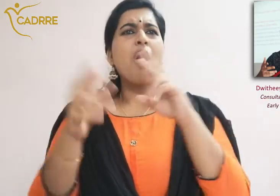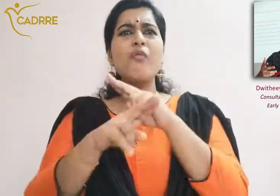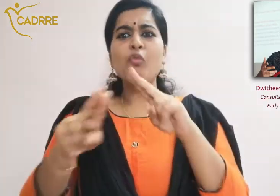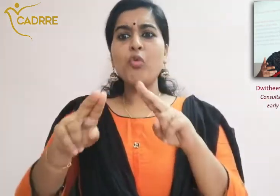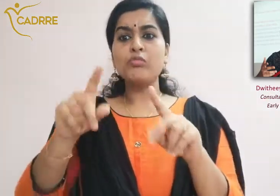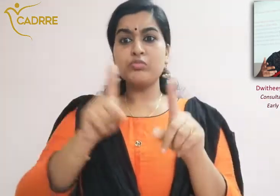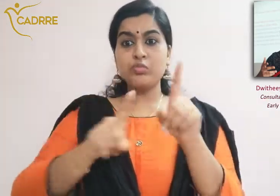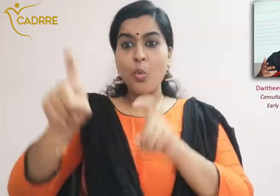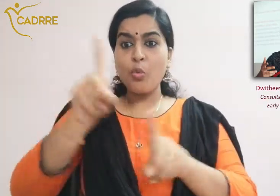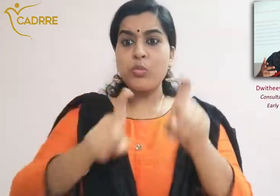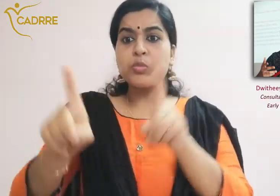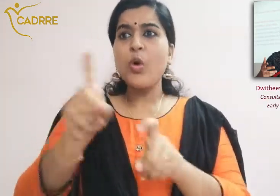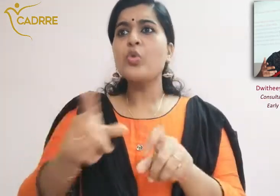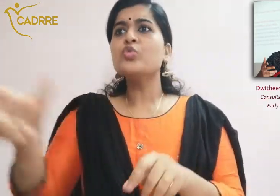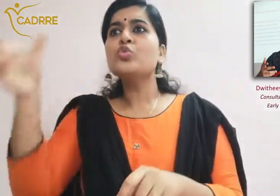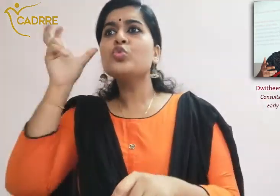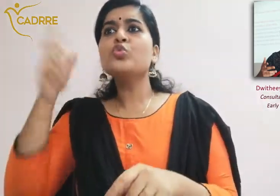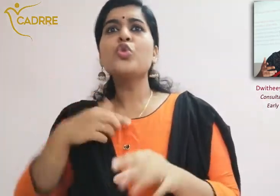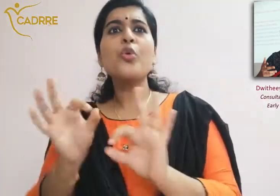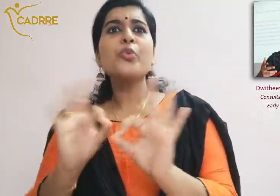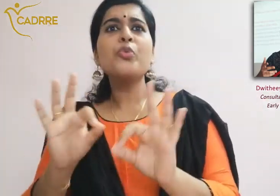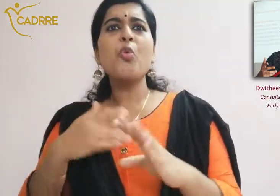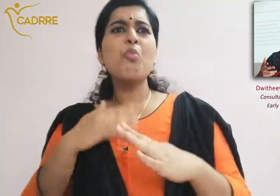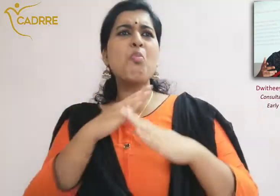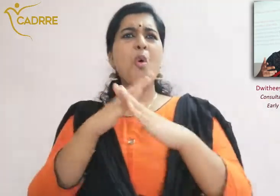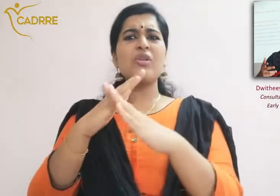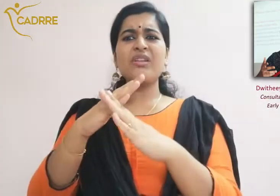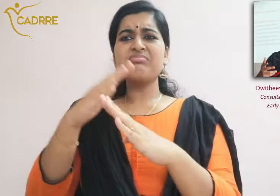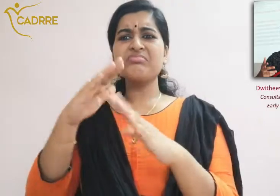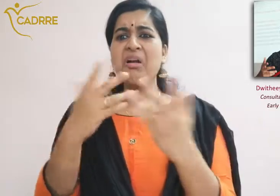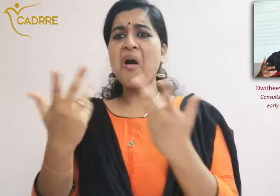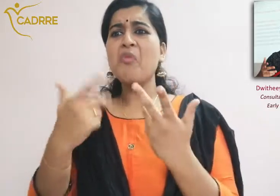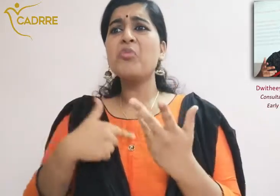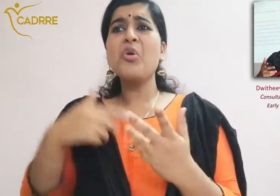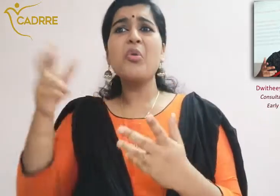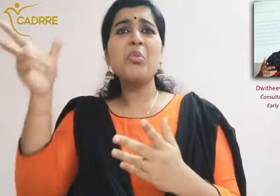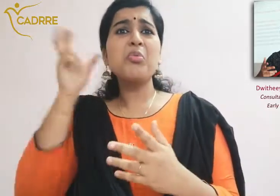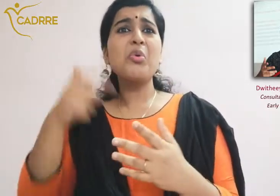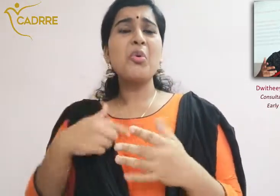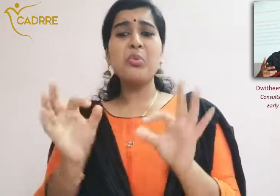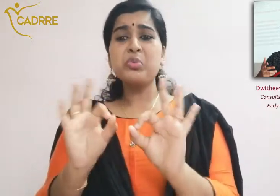regarding spread and the defensive measures against this virus.